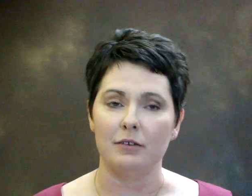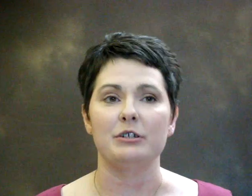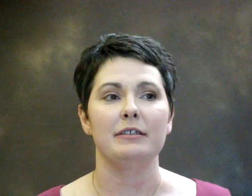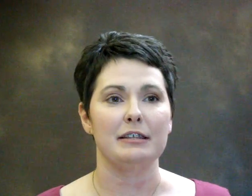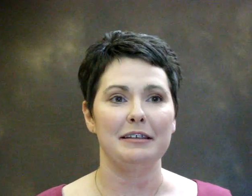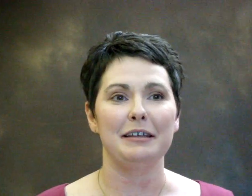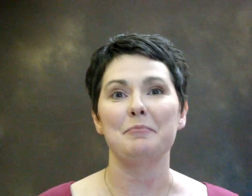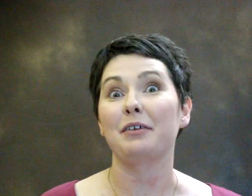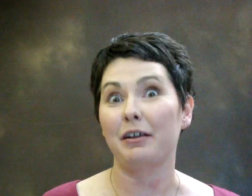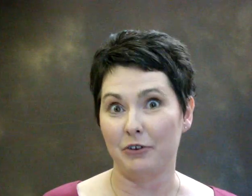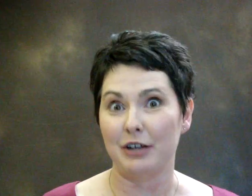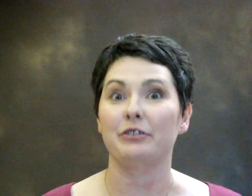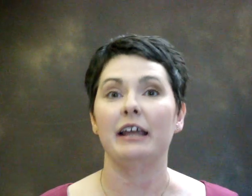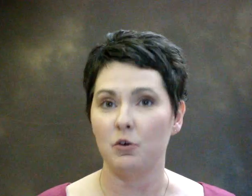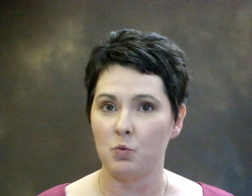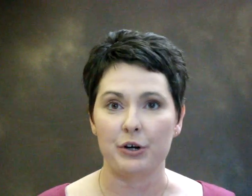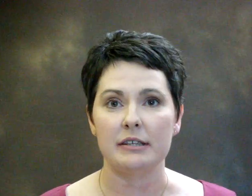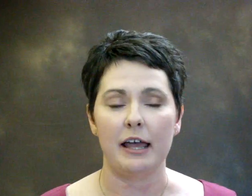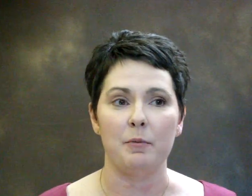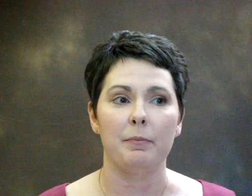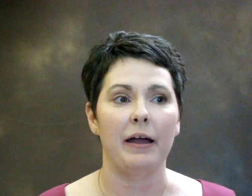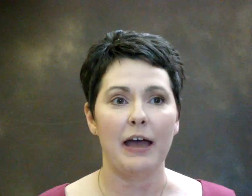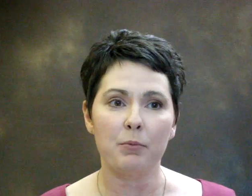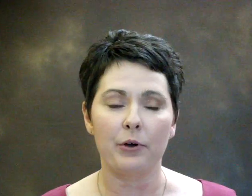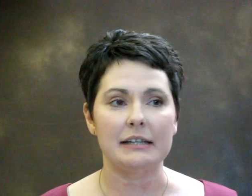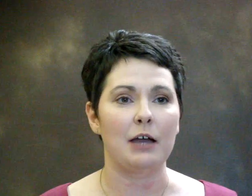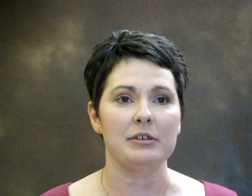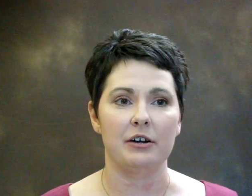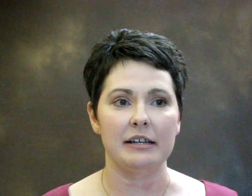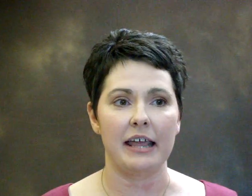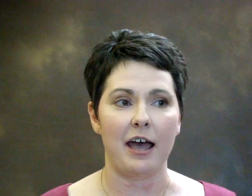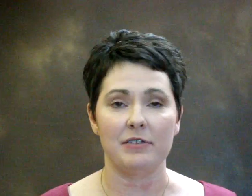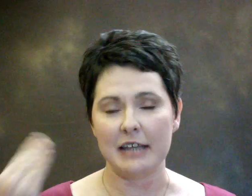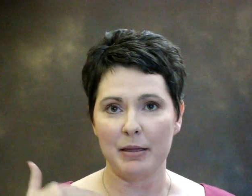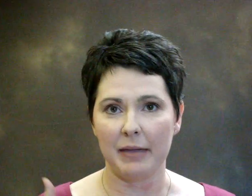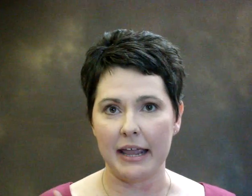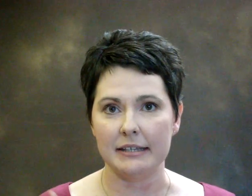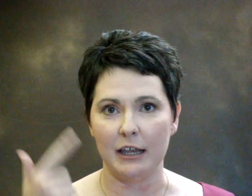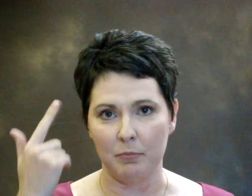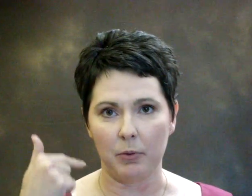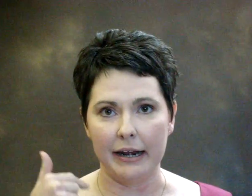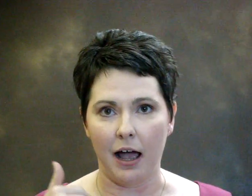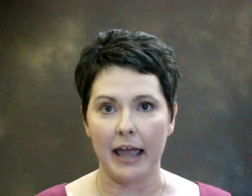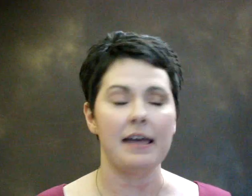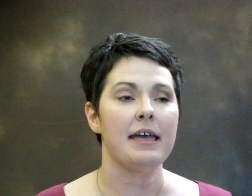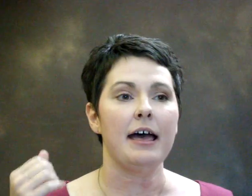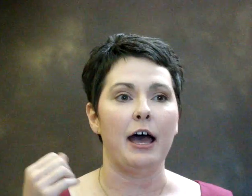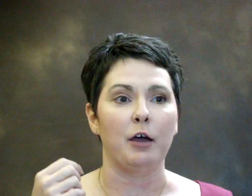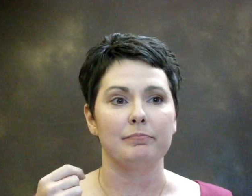in which things kept on gradually getting worse, by that point I was starting to have stabbing pains in my right eye.